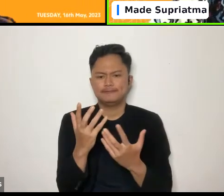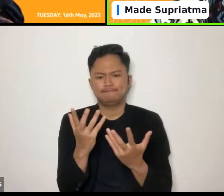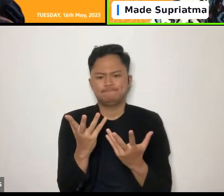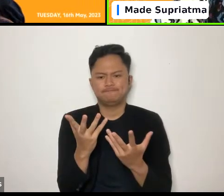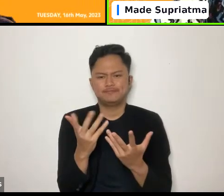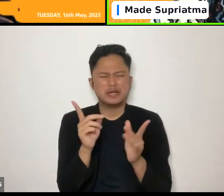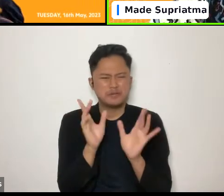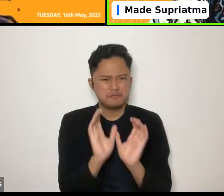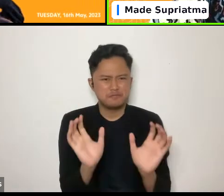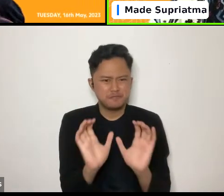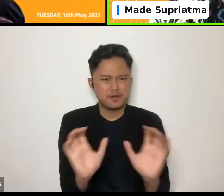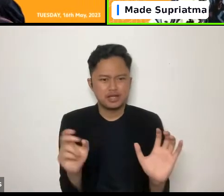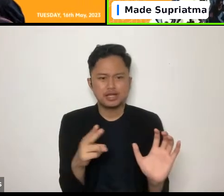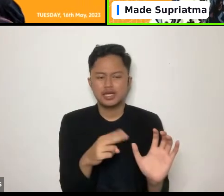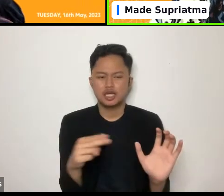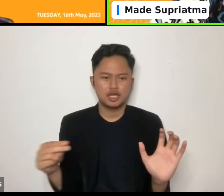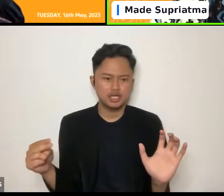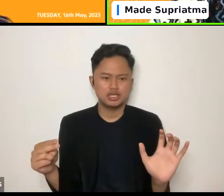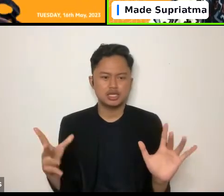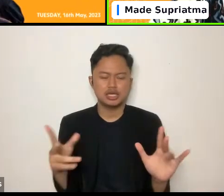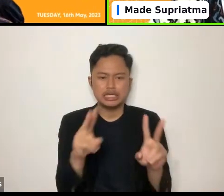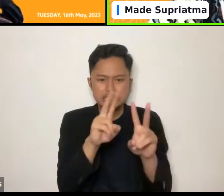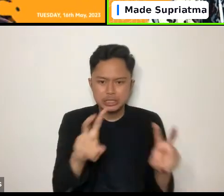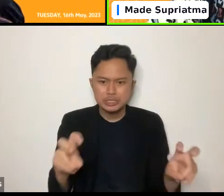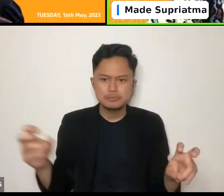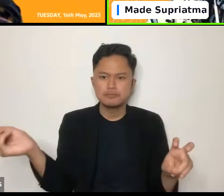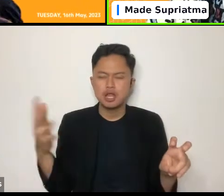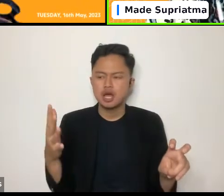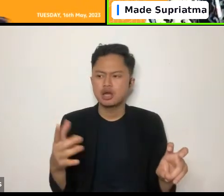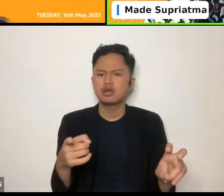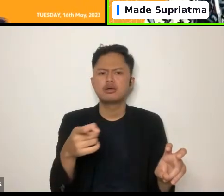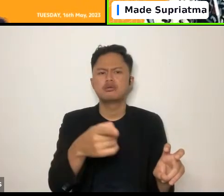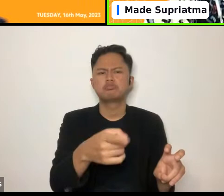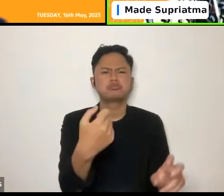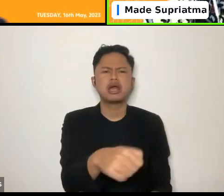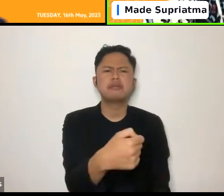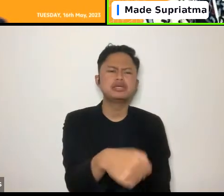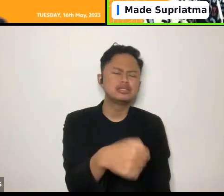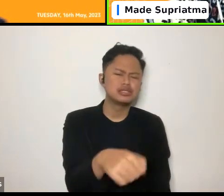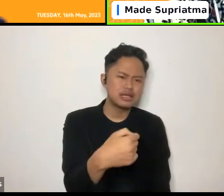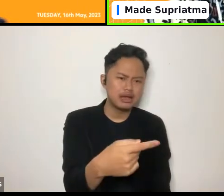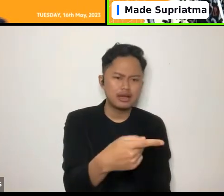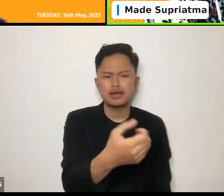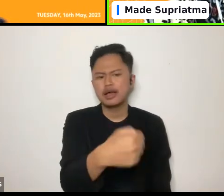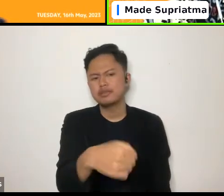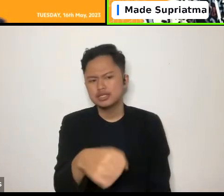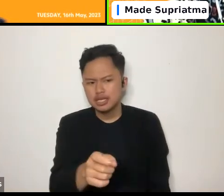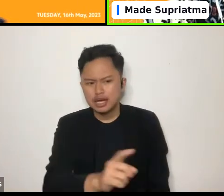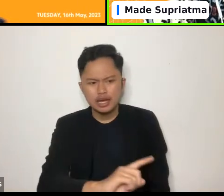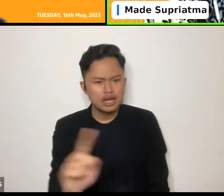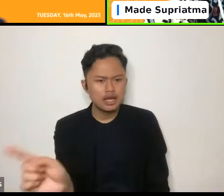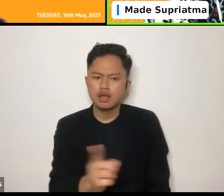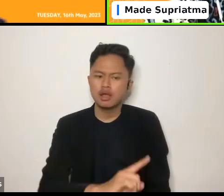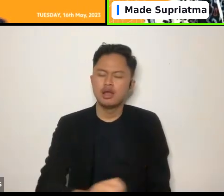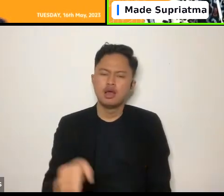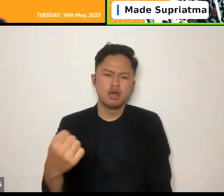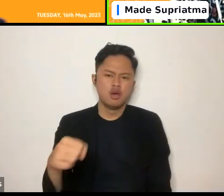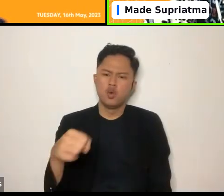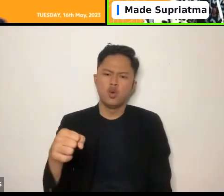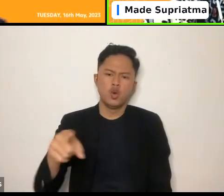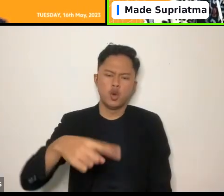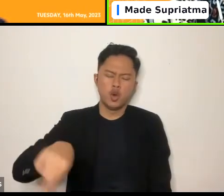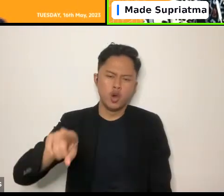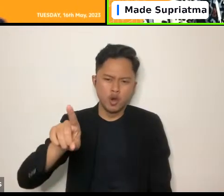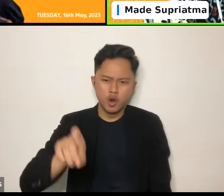many Indonesian analysts said that's impossible to happen. It must be, they must get